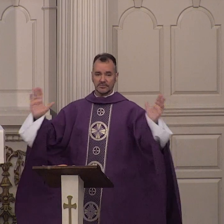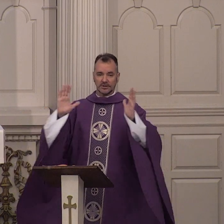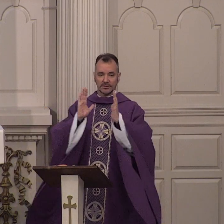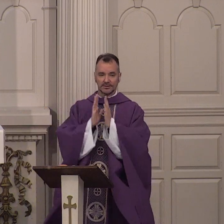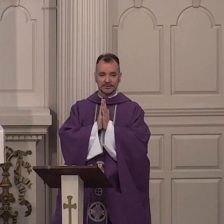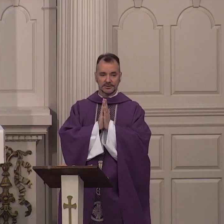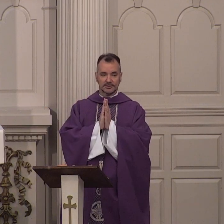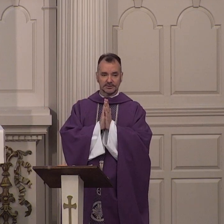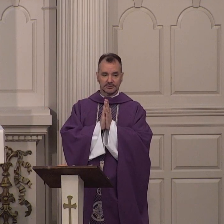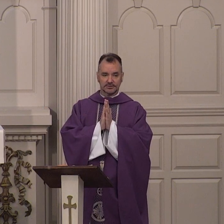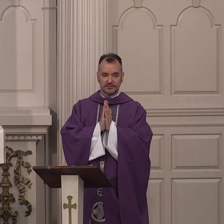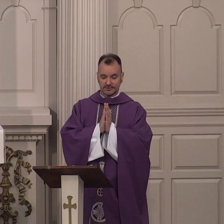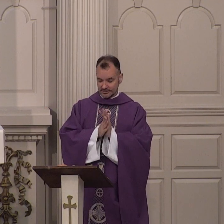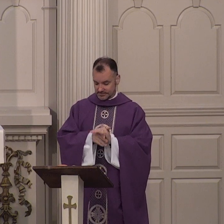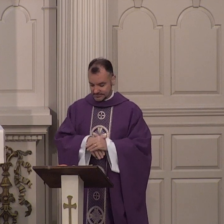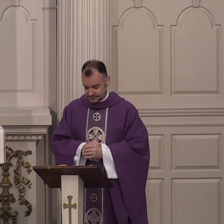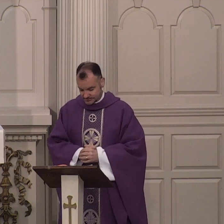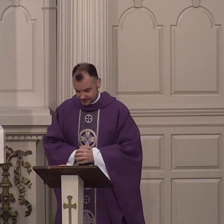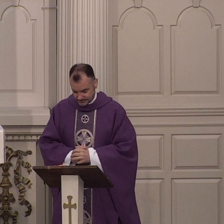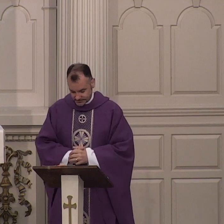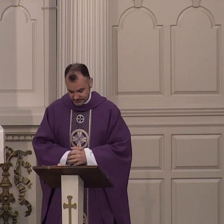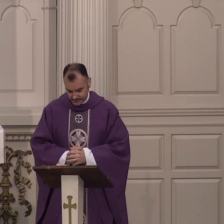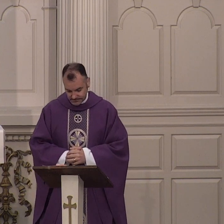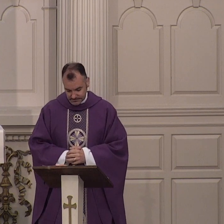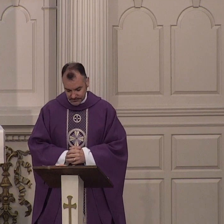our Lord. Amen.